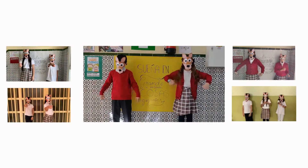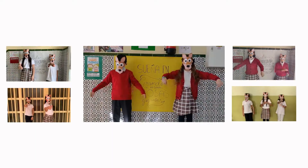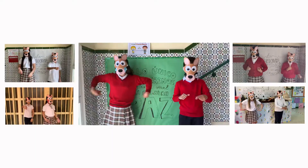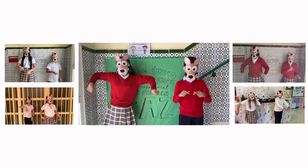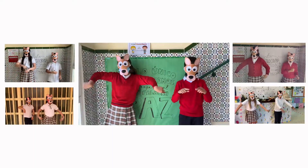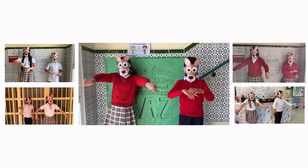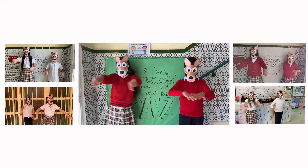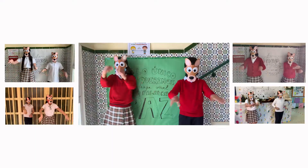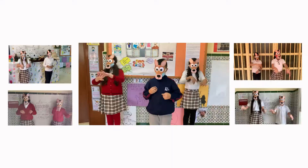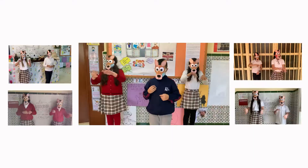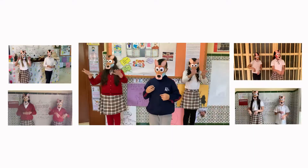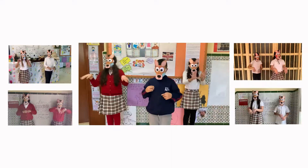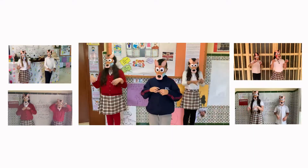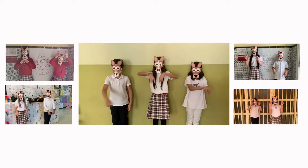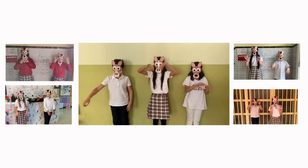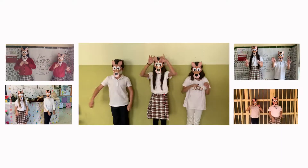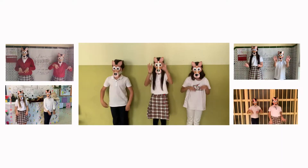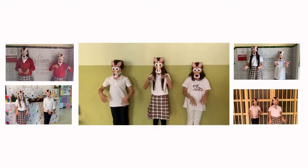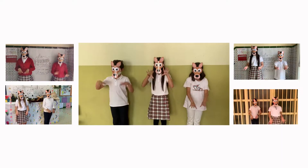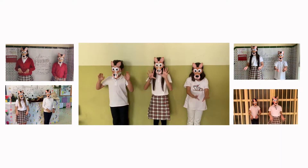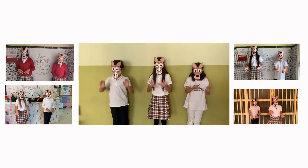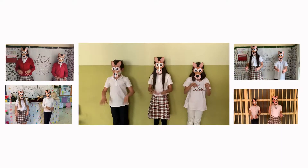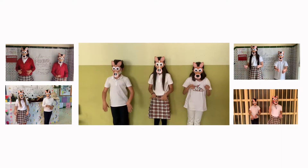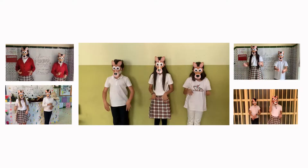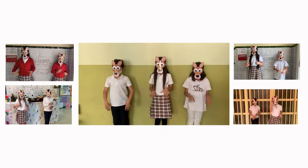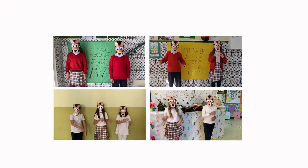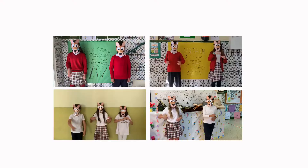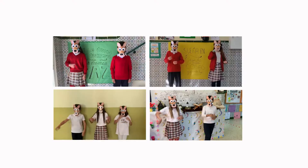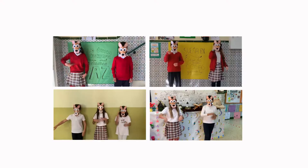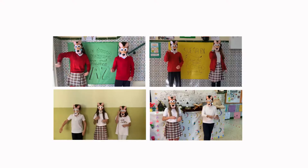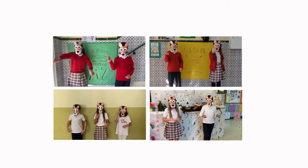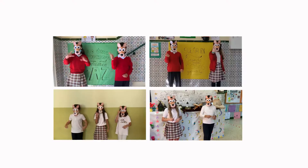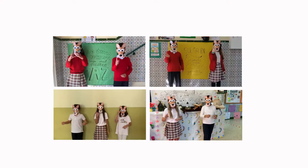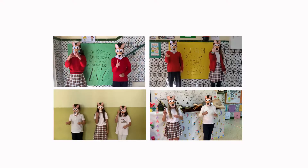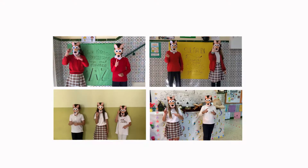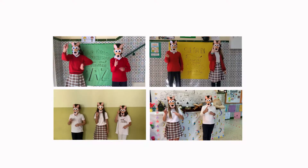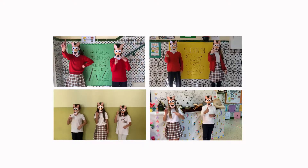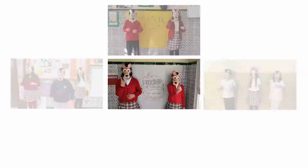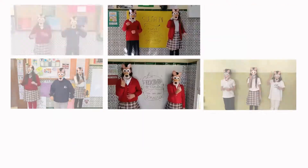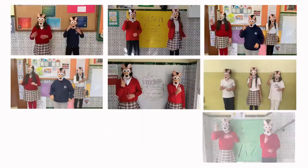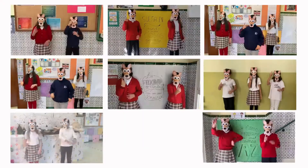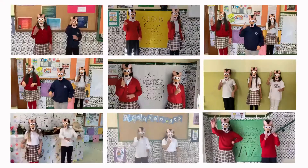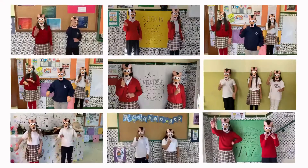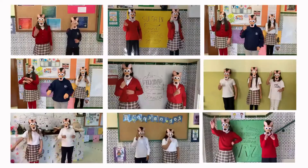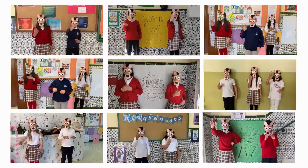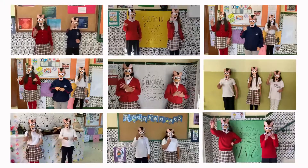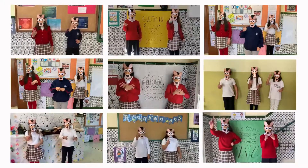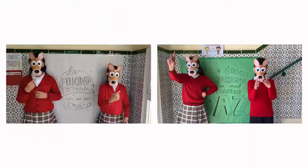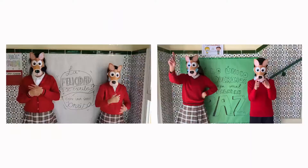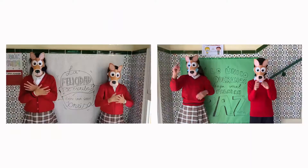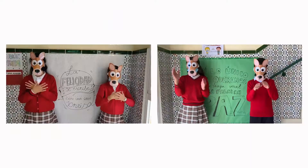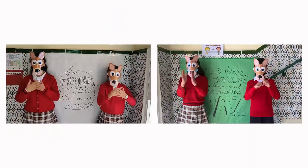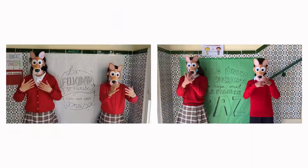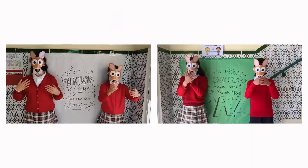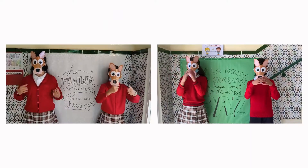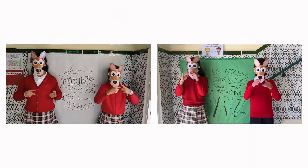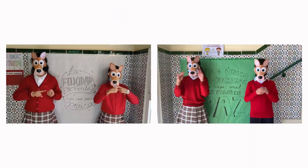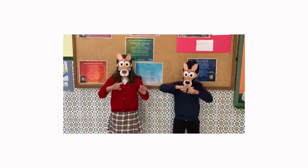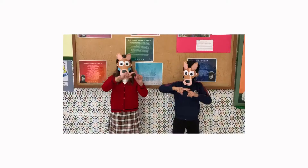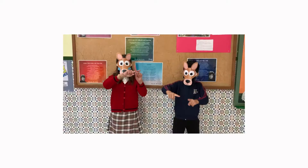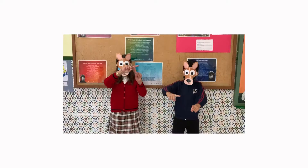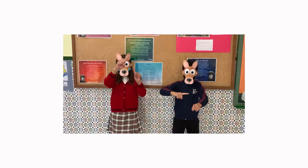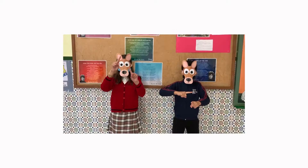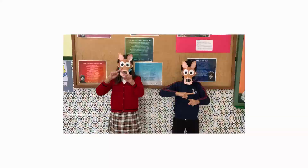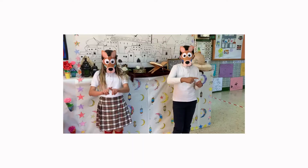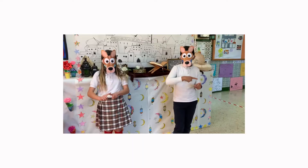are, we are Australia We are one, but we are